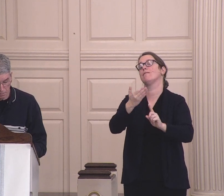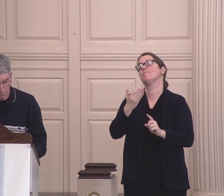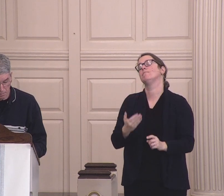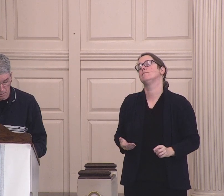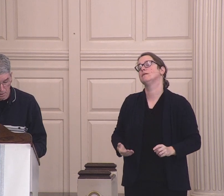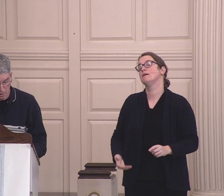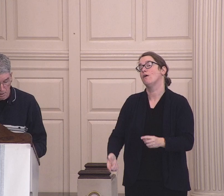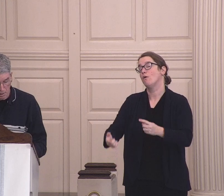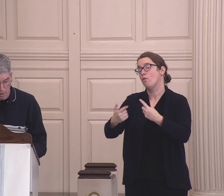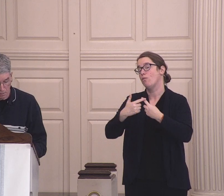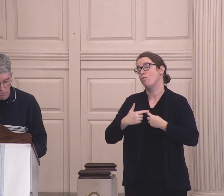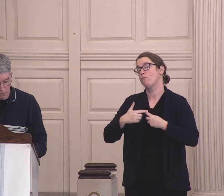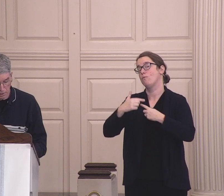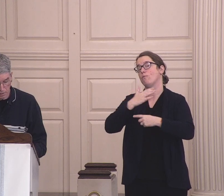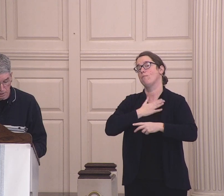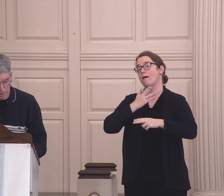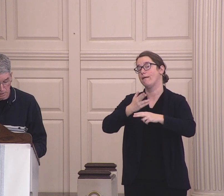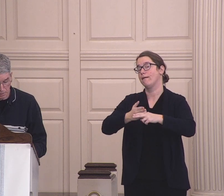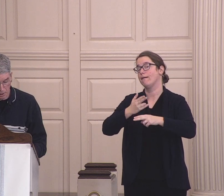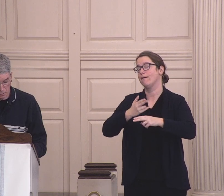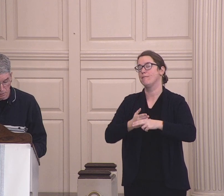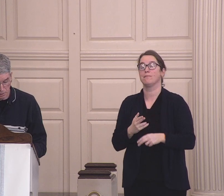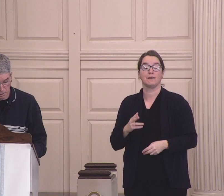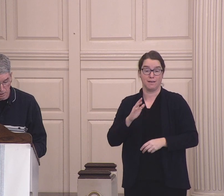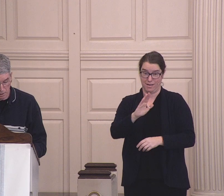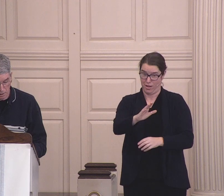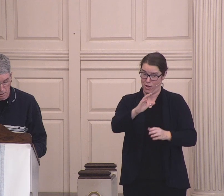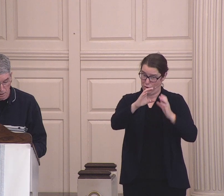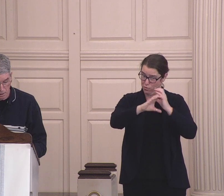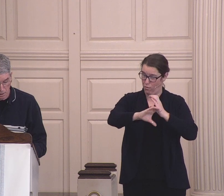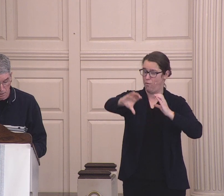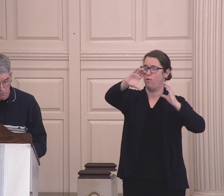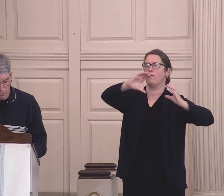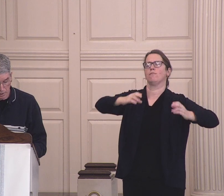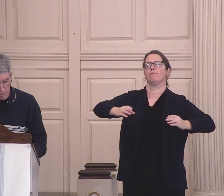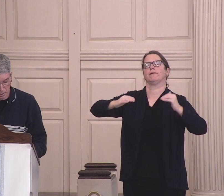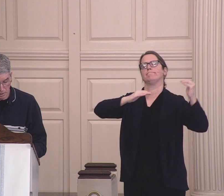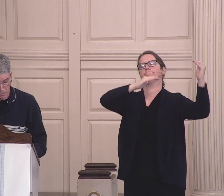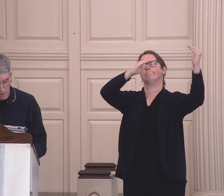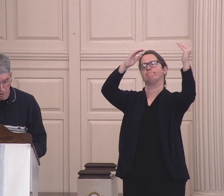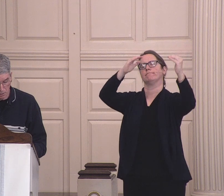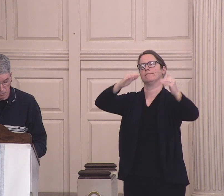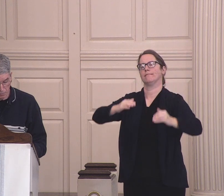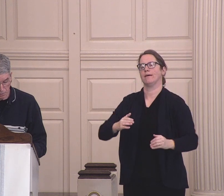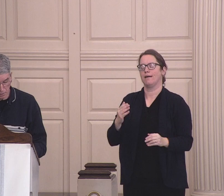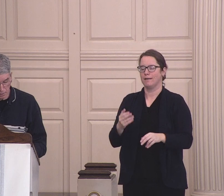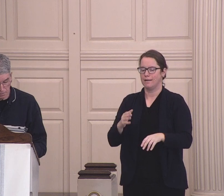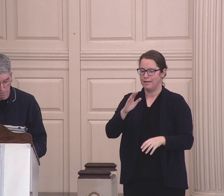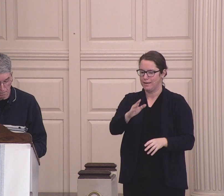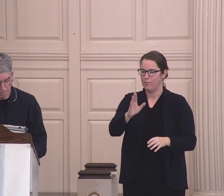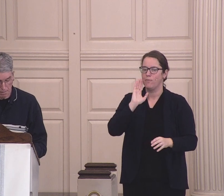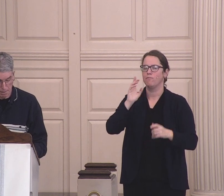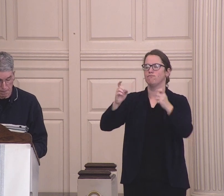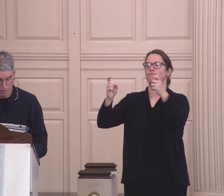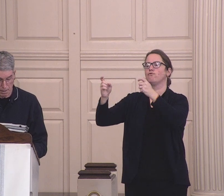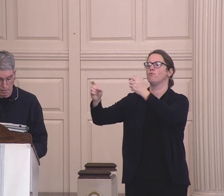exalted. I will set his hand upon the sea, his right hand upon the rivers.